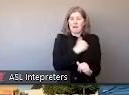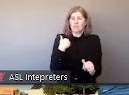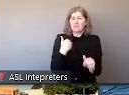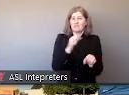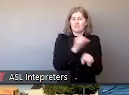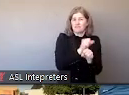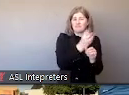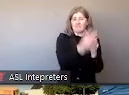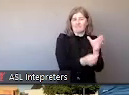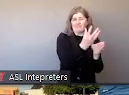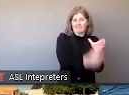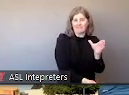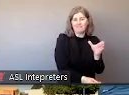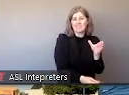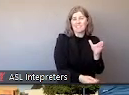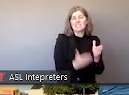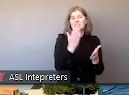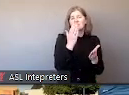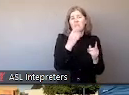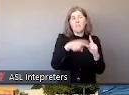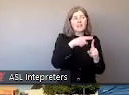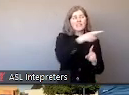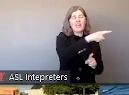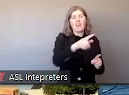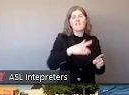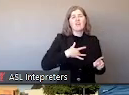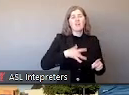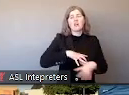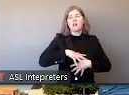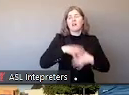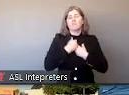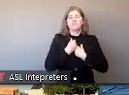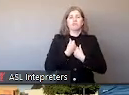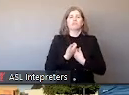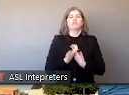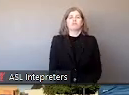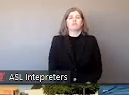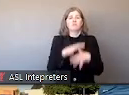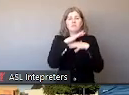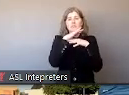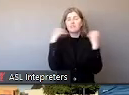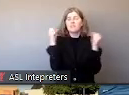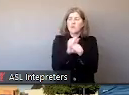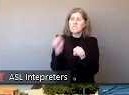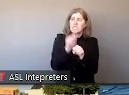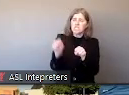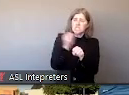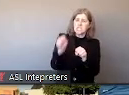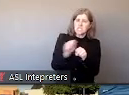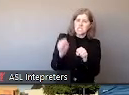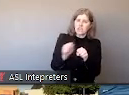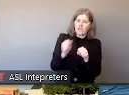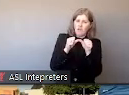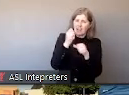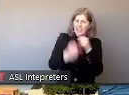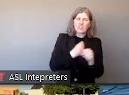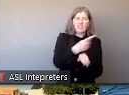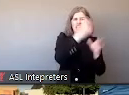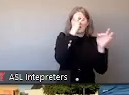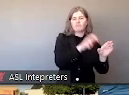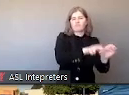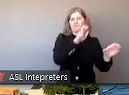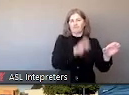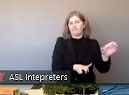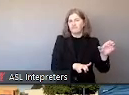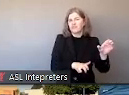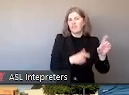and people have just become so worn out from relentless working for years against the pandemic that they've retired from healthcare